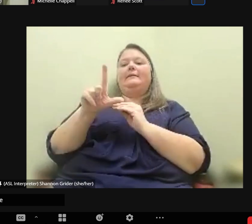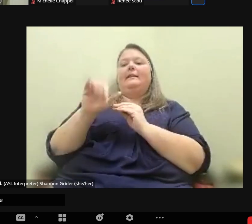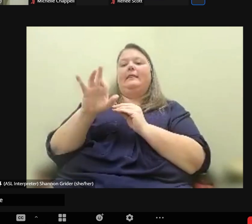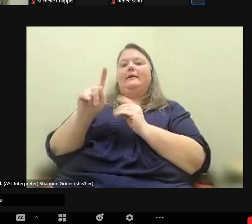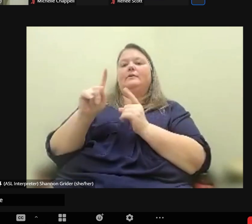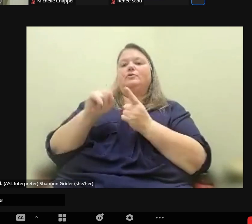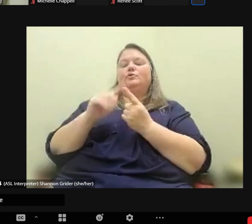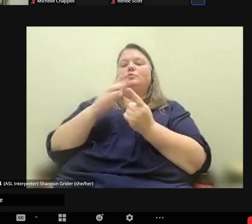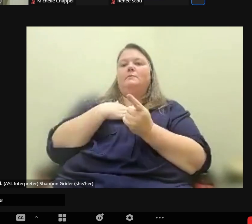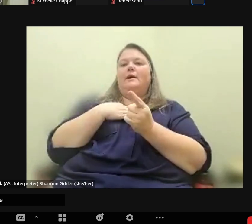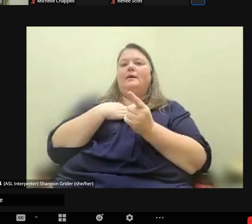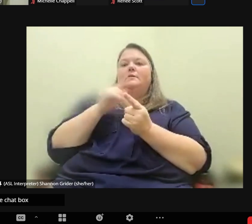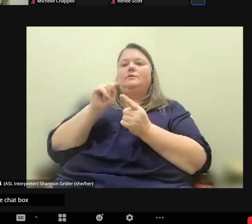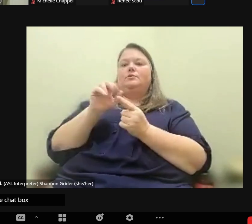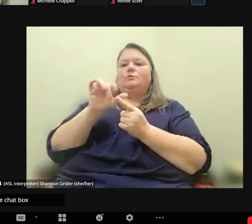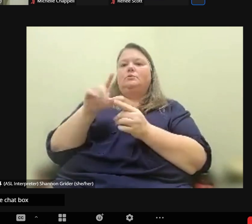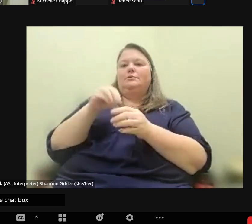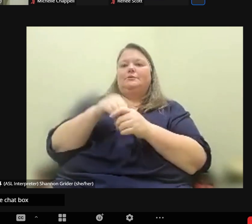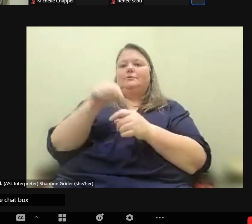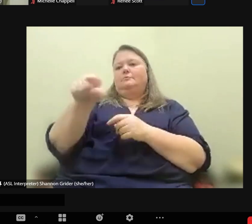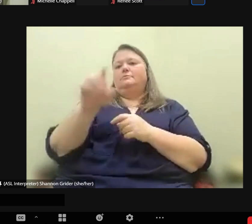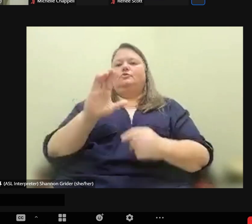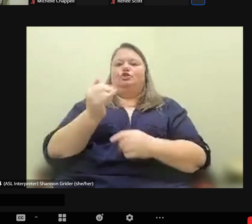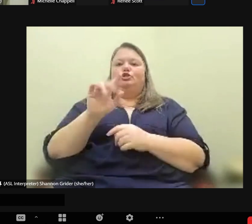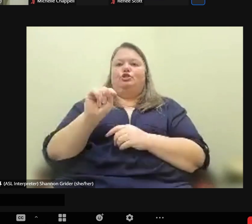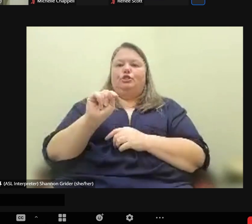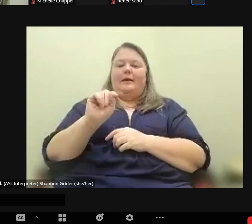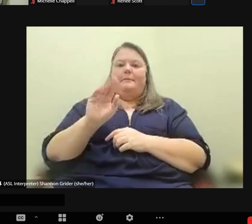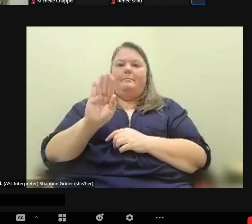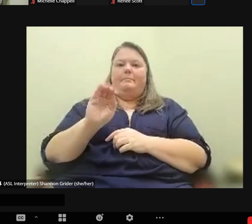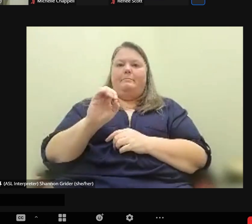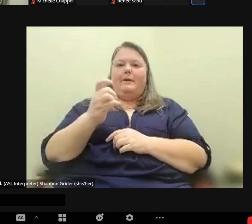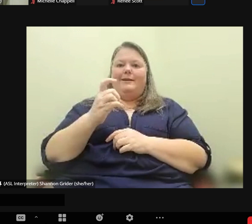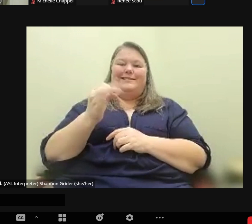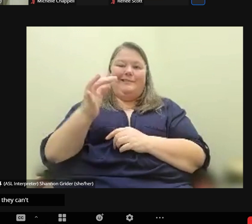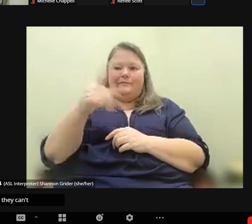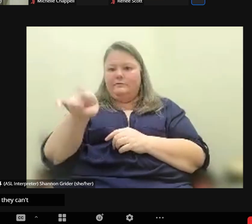chat box. If anybody wants to look at it, they can.